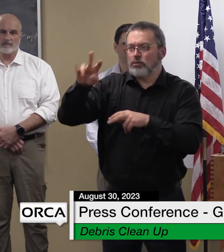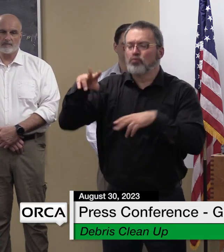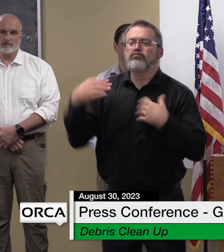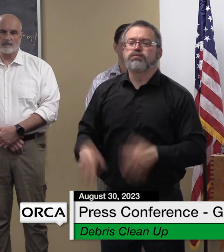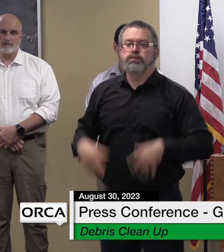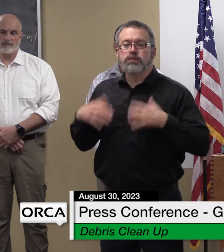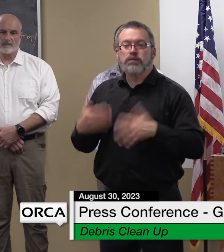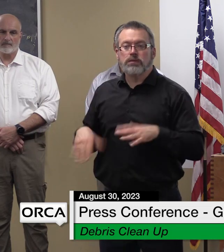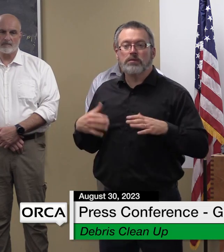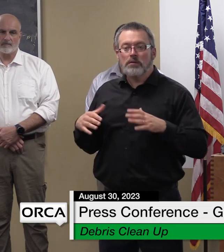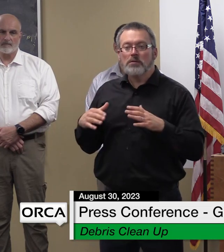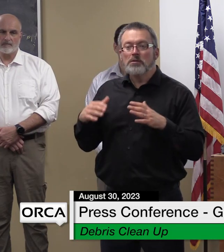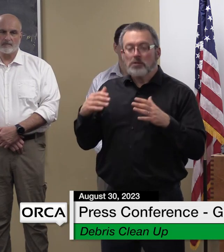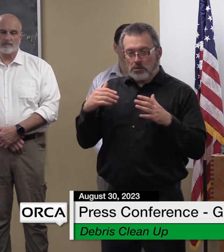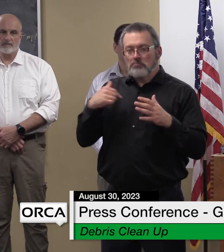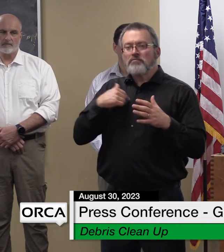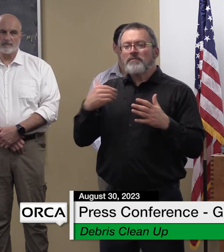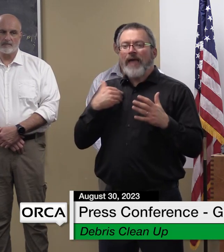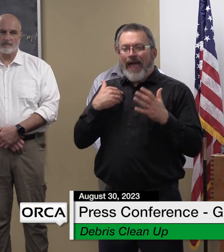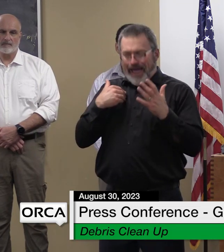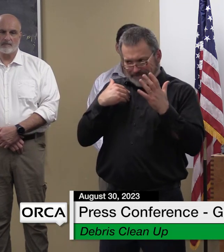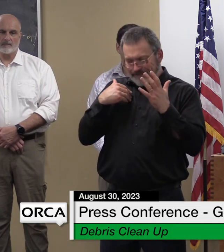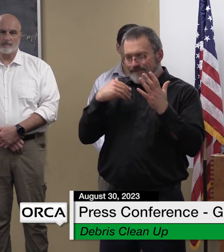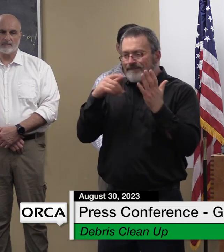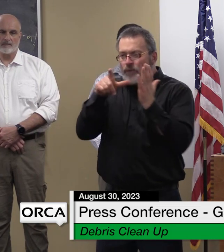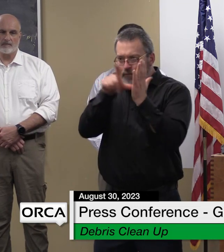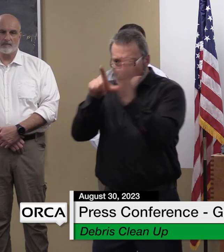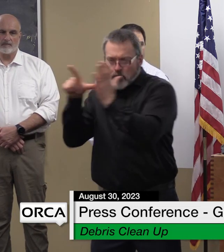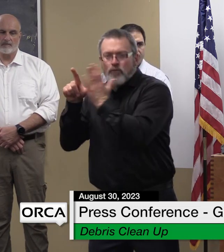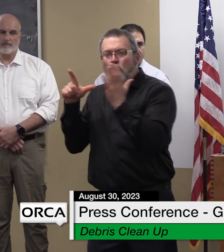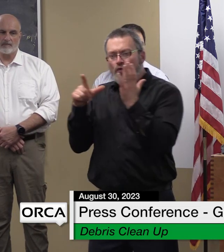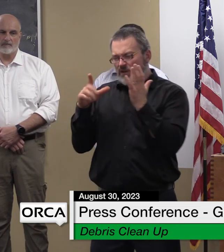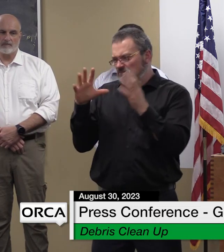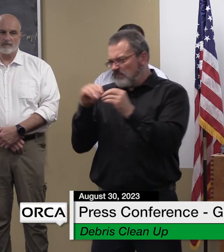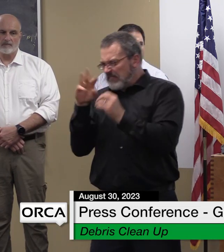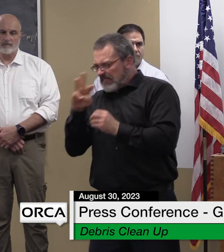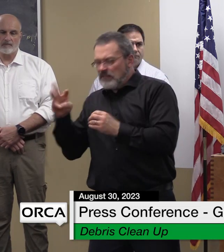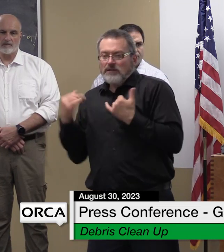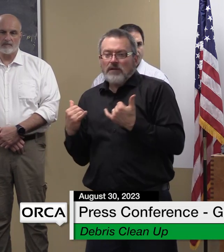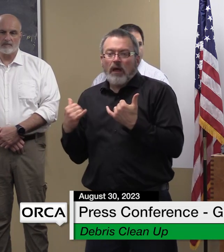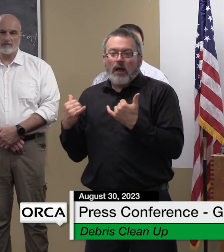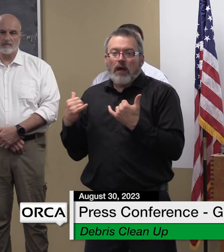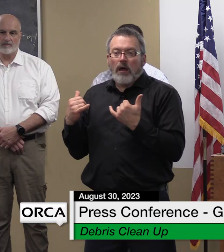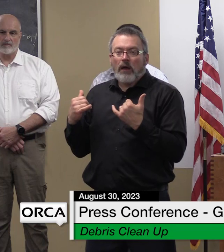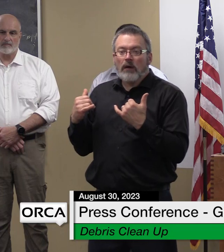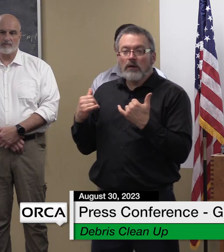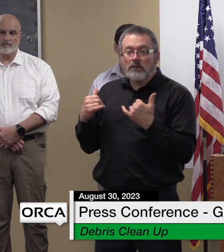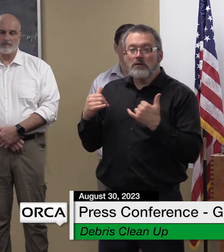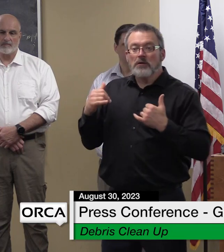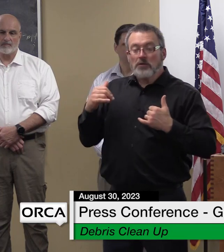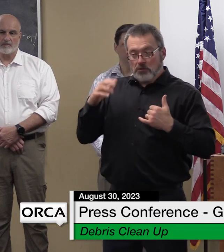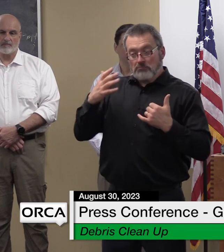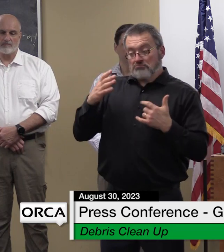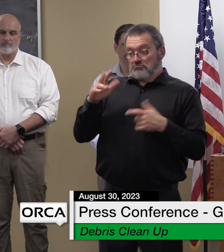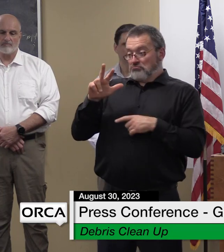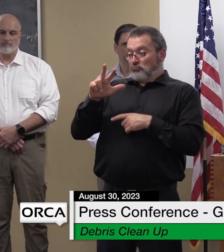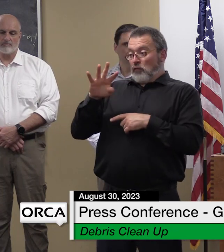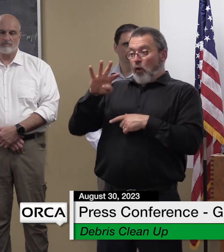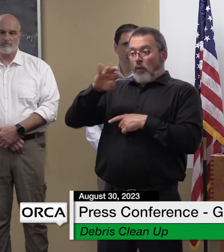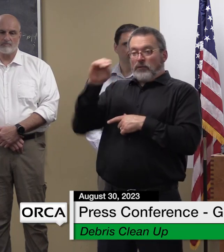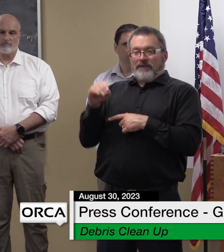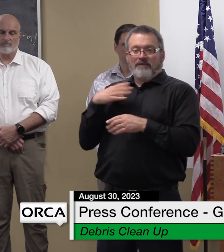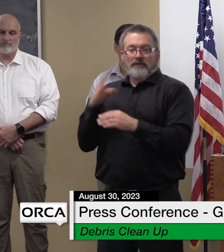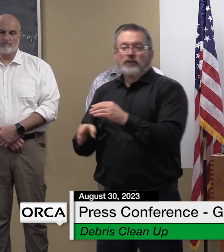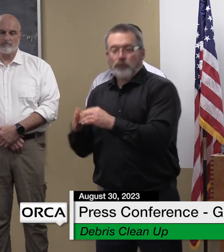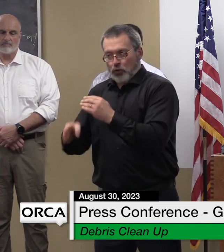or are in the queue to be reviewed. 34% are completed and approved for a BGAP